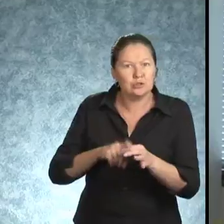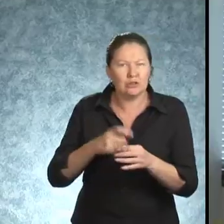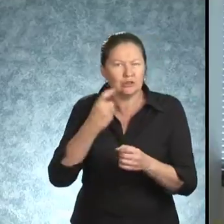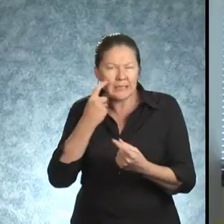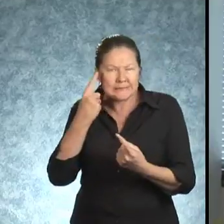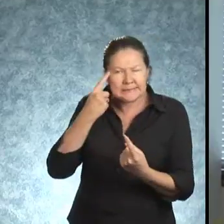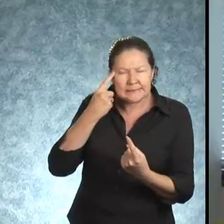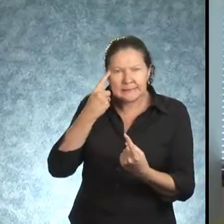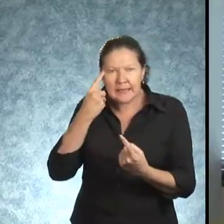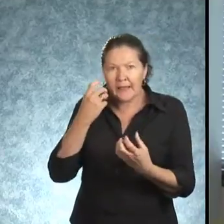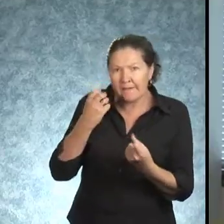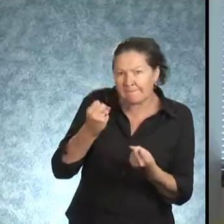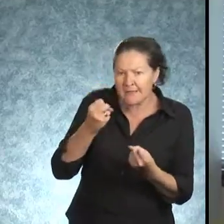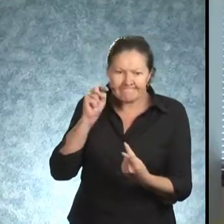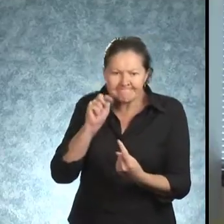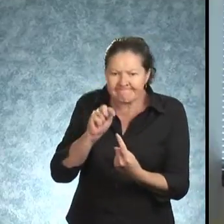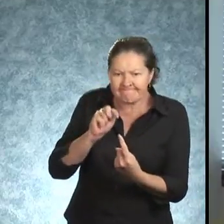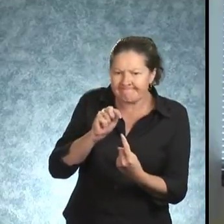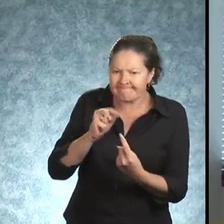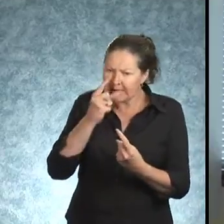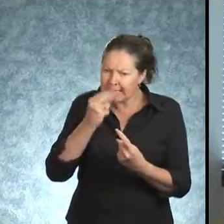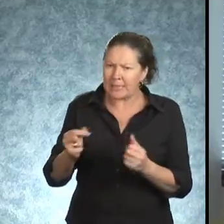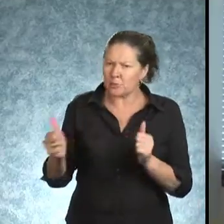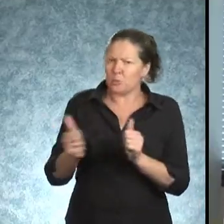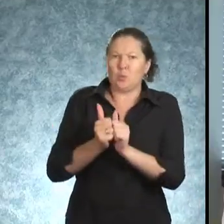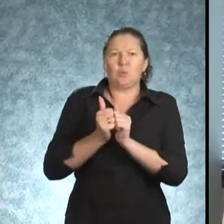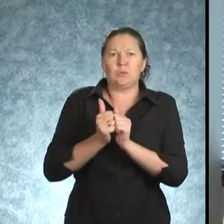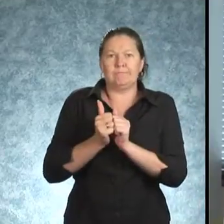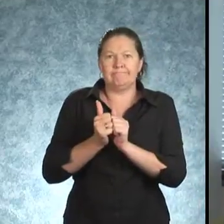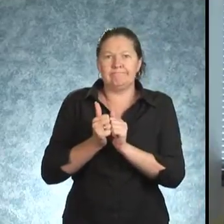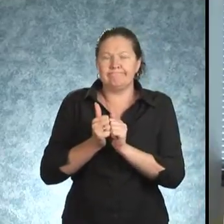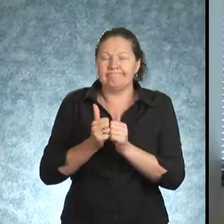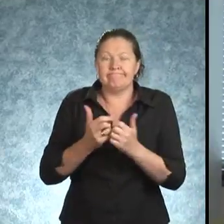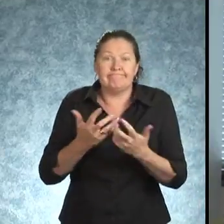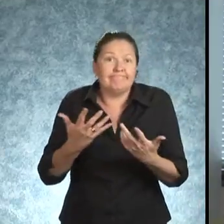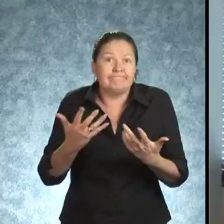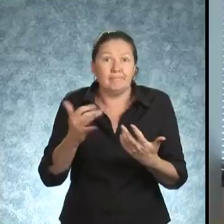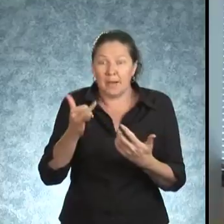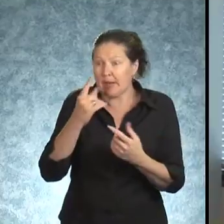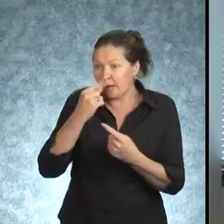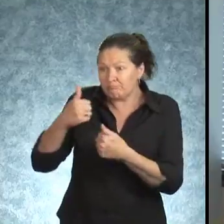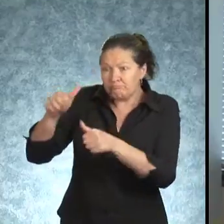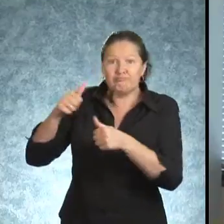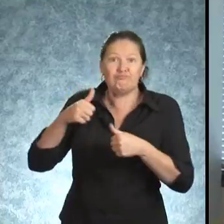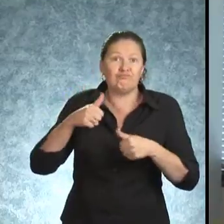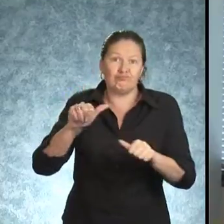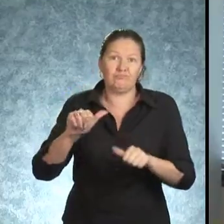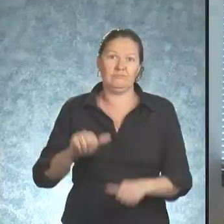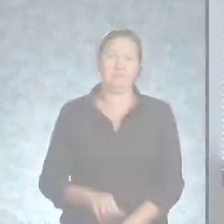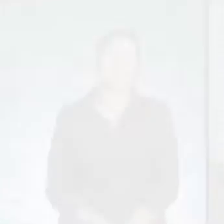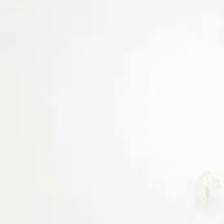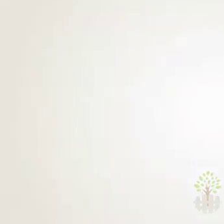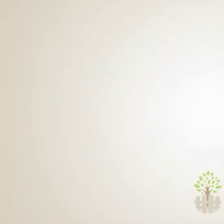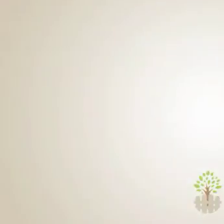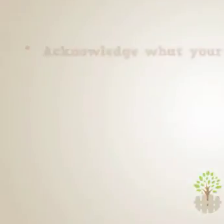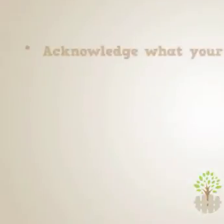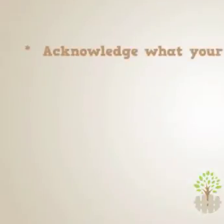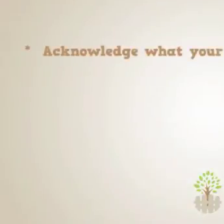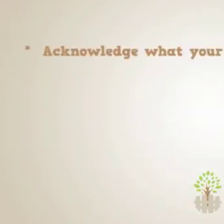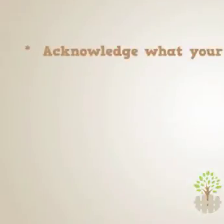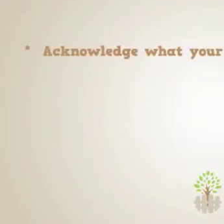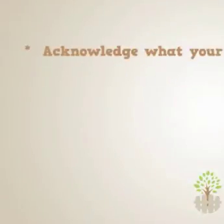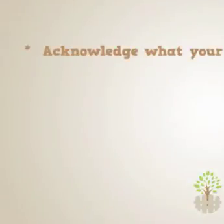and work out whether there's something that will suit the both of you, whether there's something that will work for each of you.